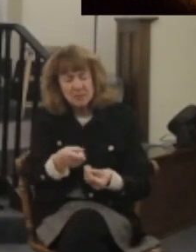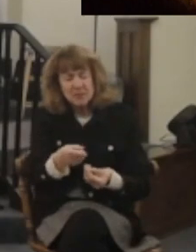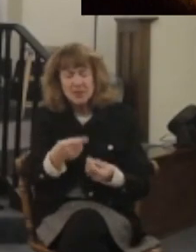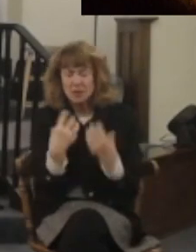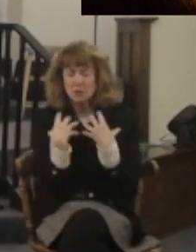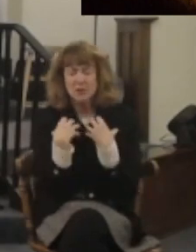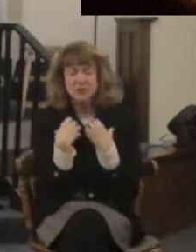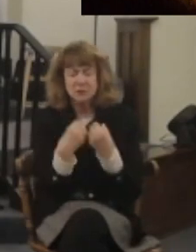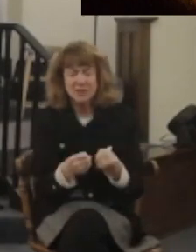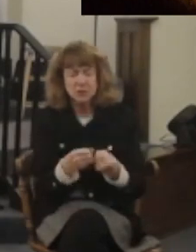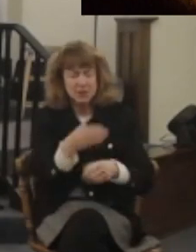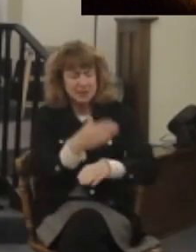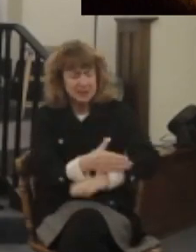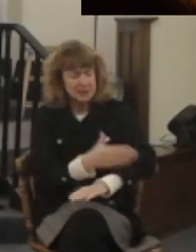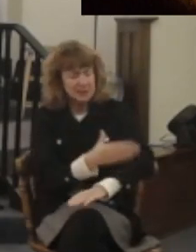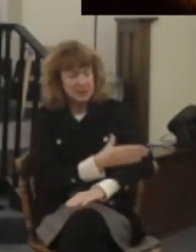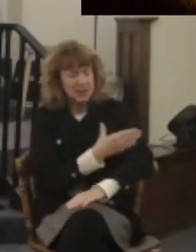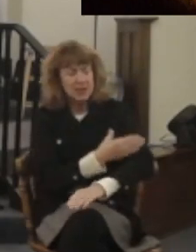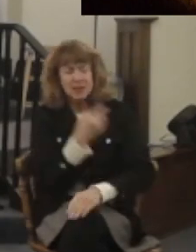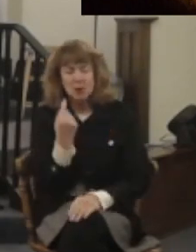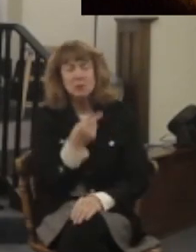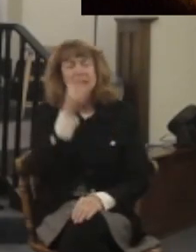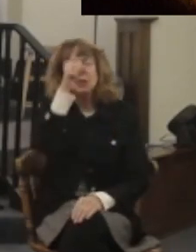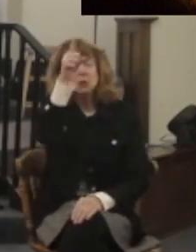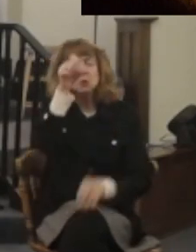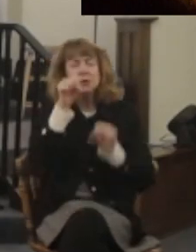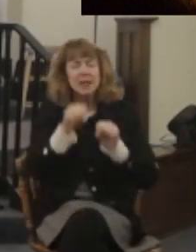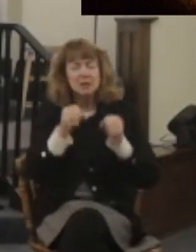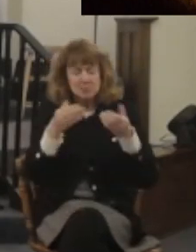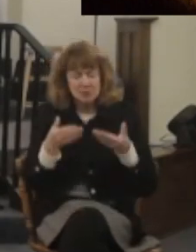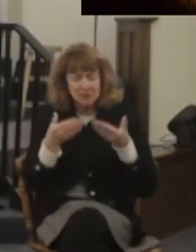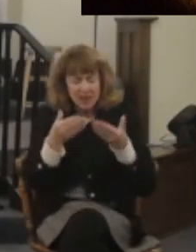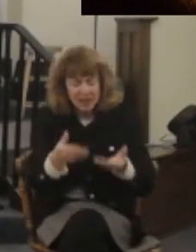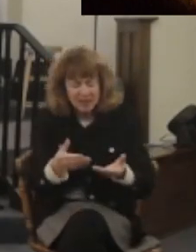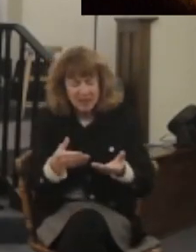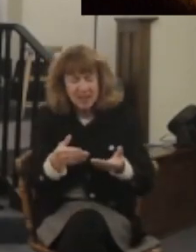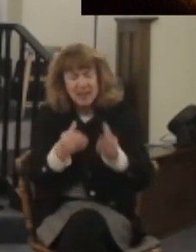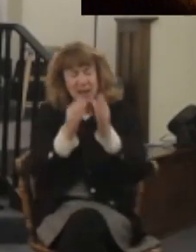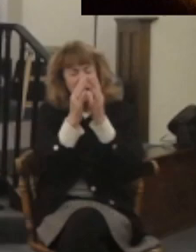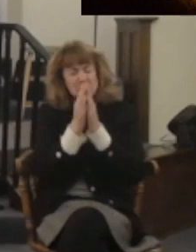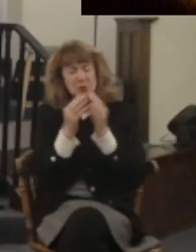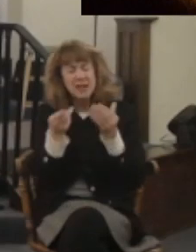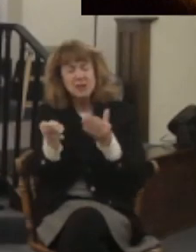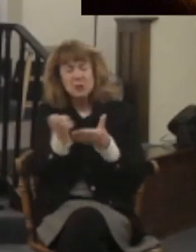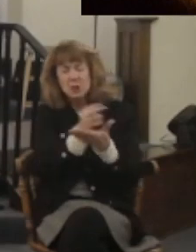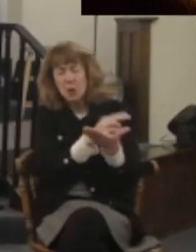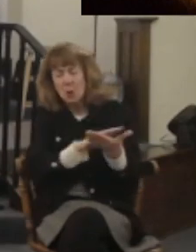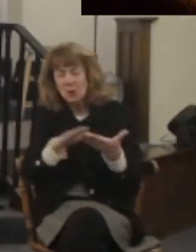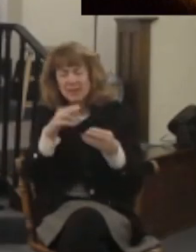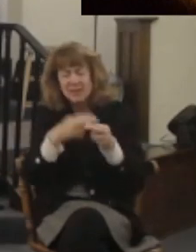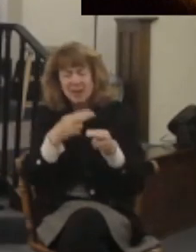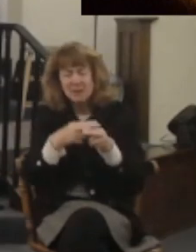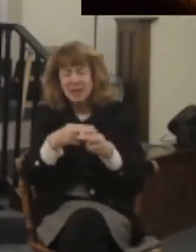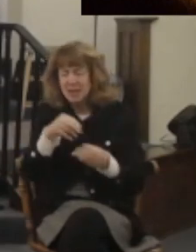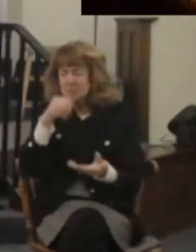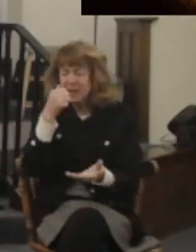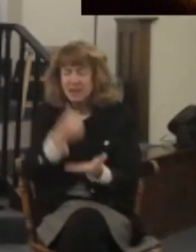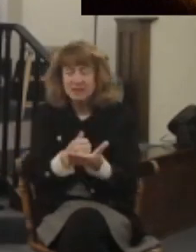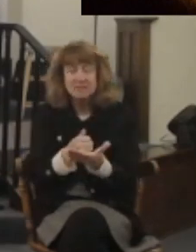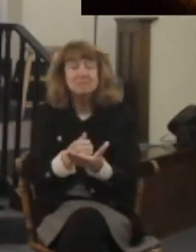the restoration that only you can provide. I pray this in your holy and righteous name of Jesus. And the church said, amen.